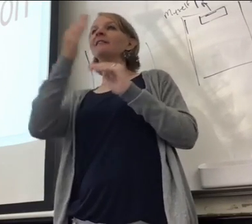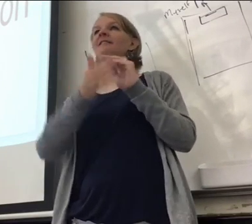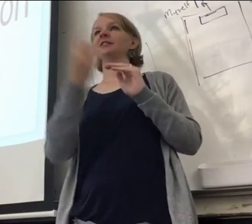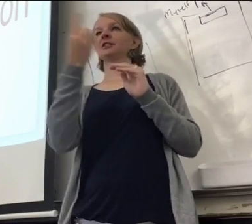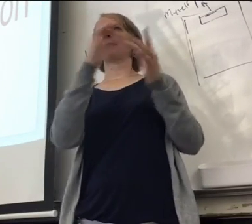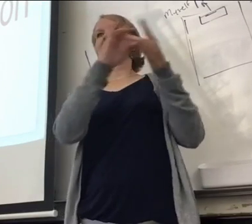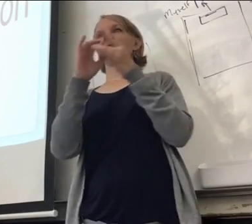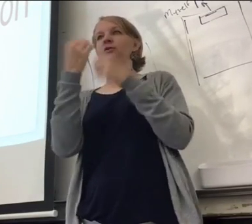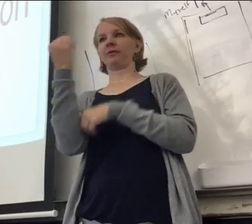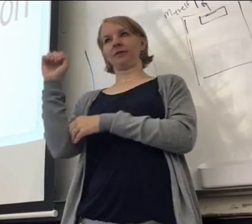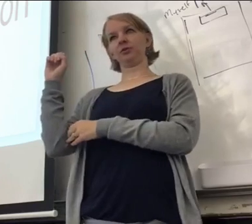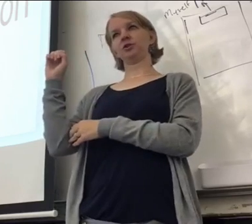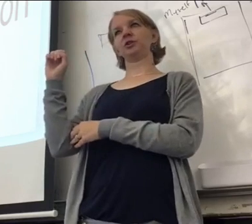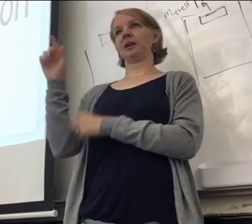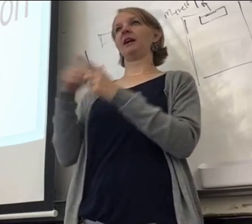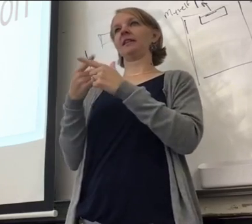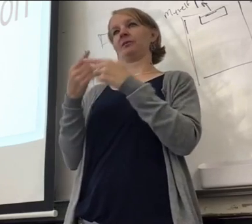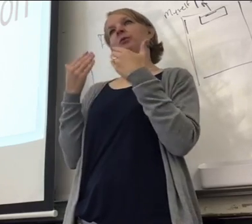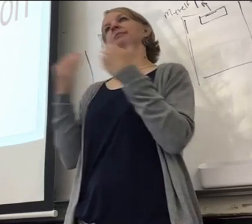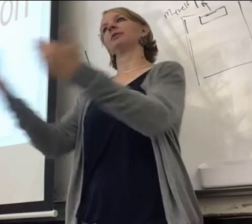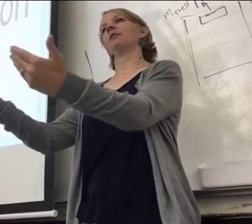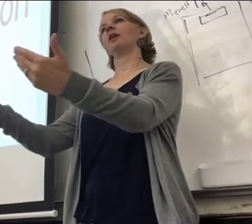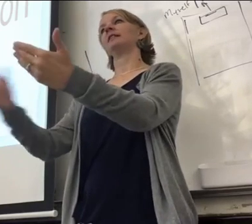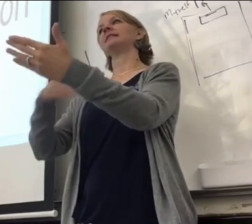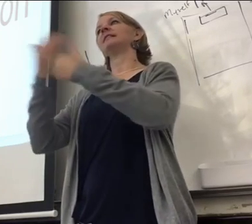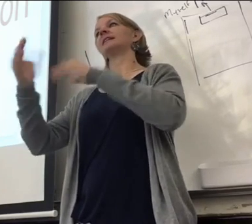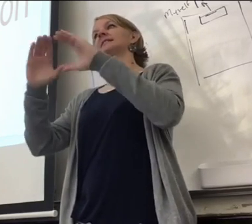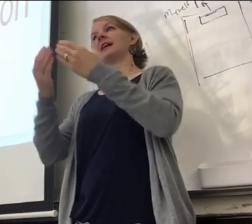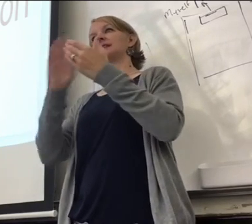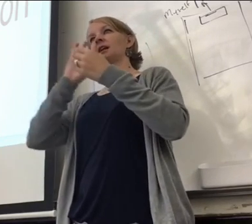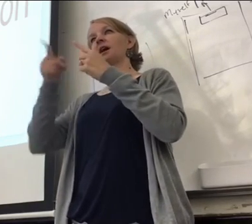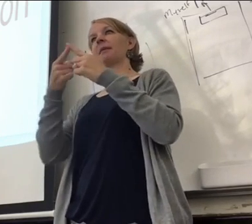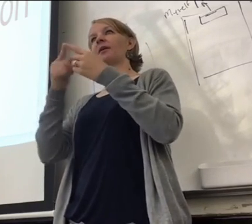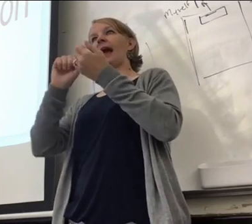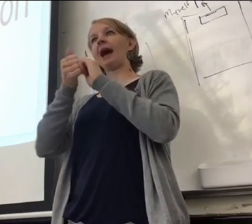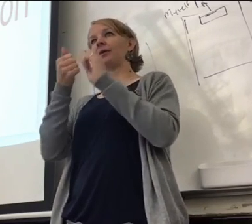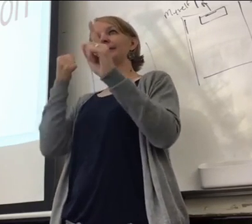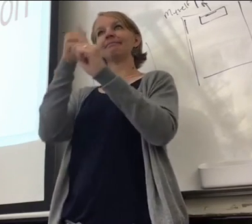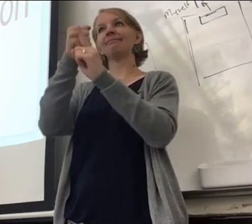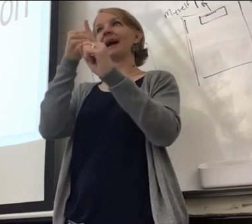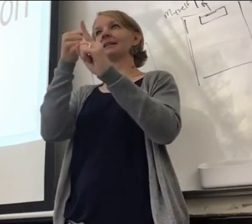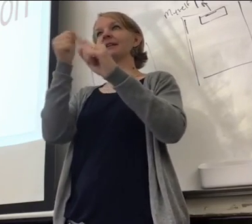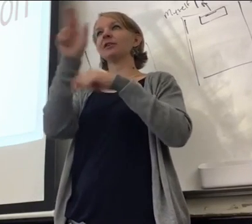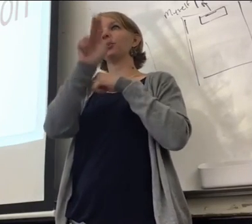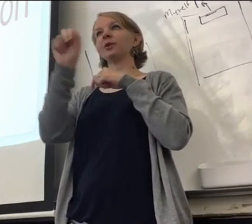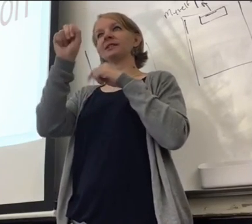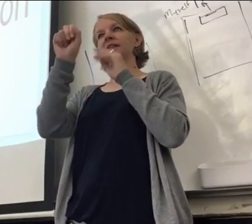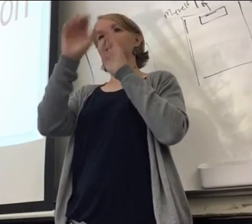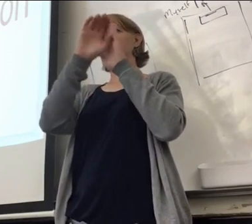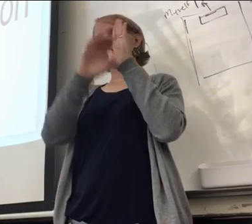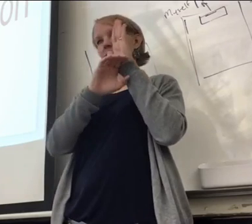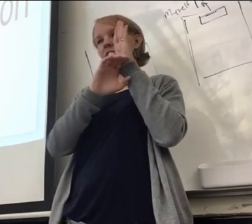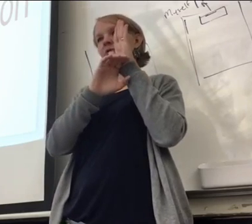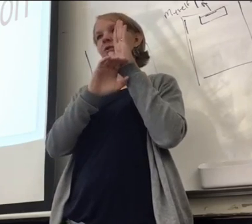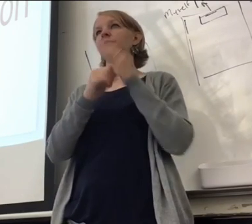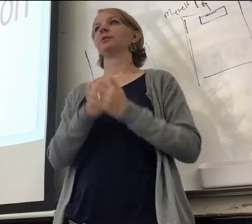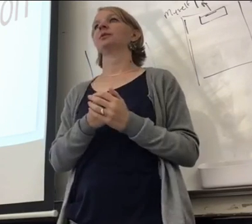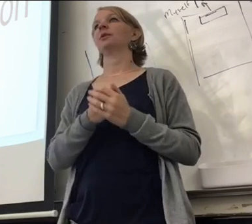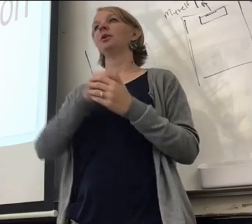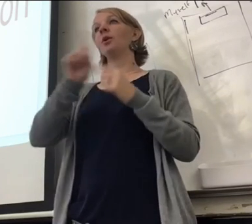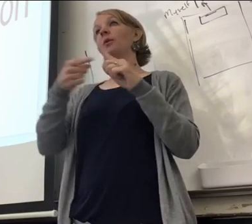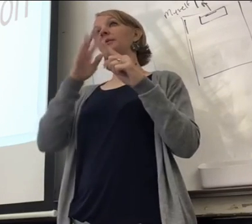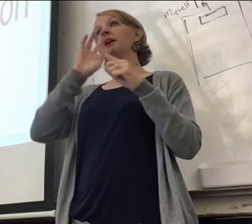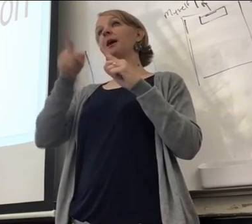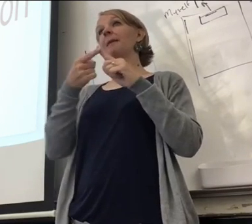on the Revolution, and then we'll move on next class to the actual impact on the U.S. Constitution. Now, when we talk